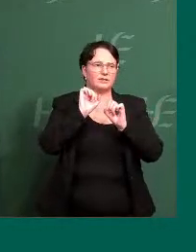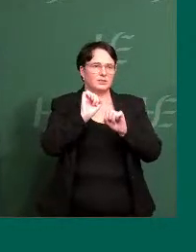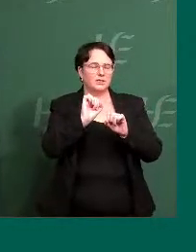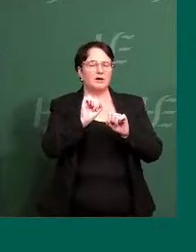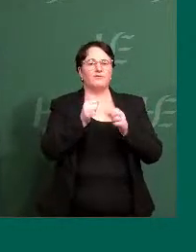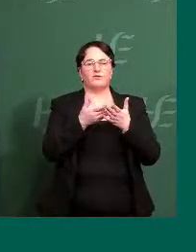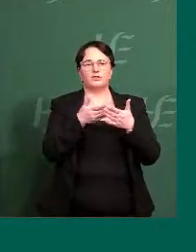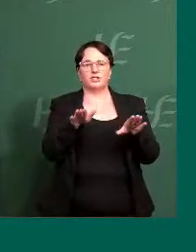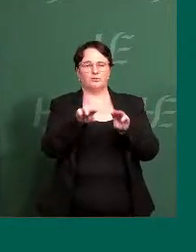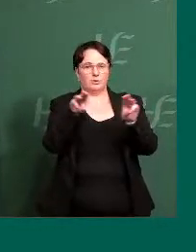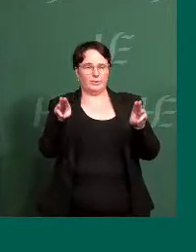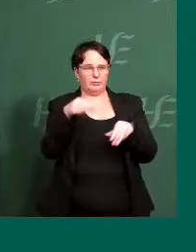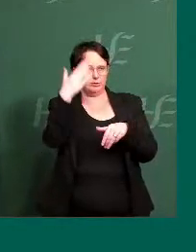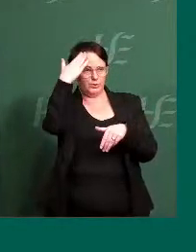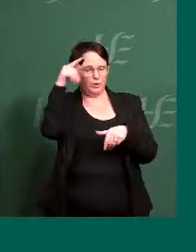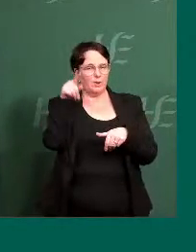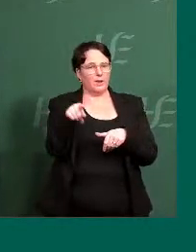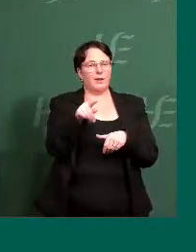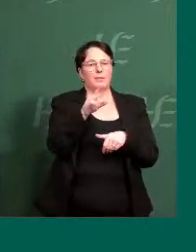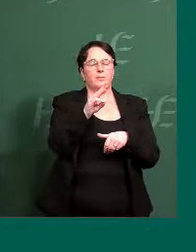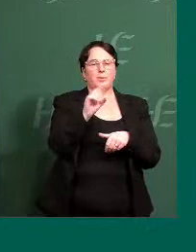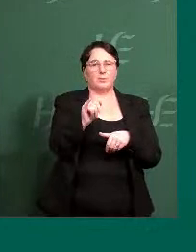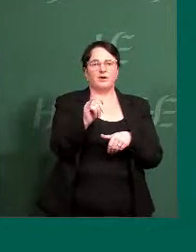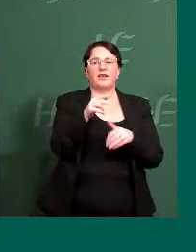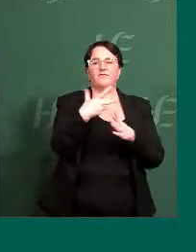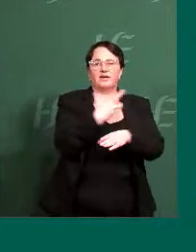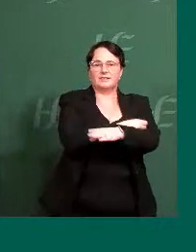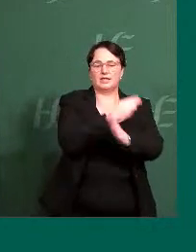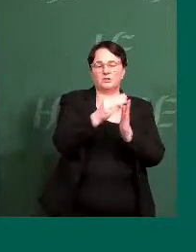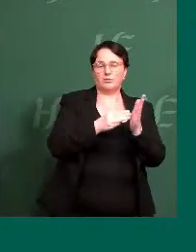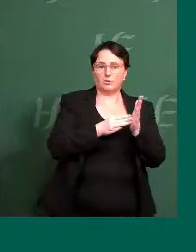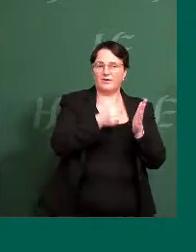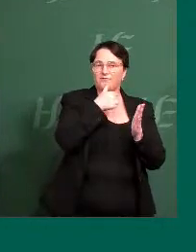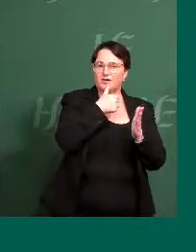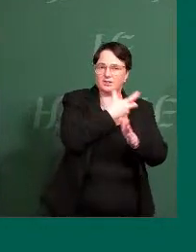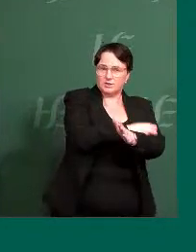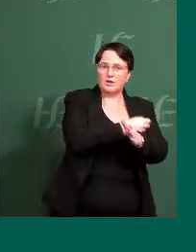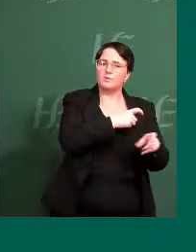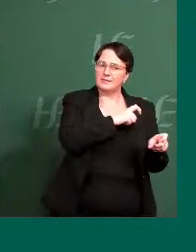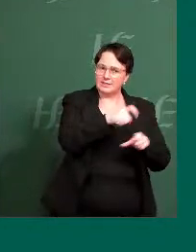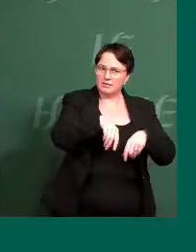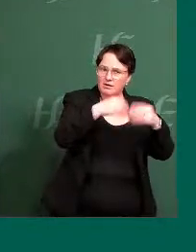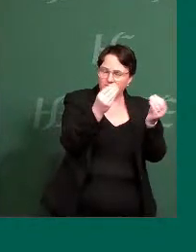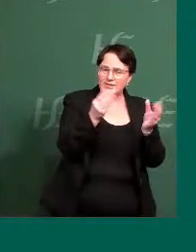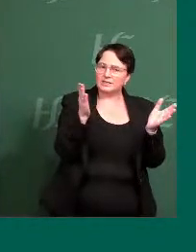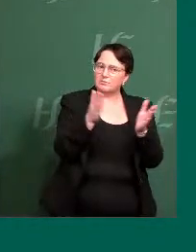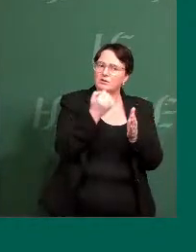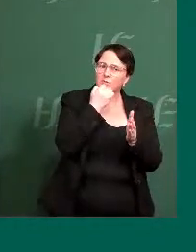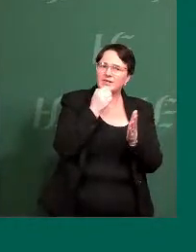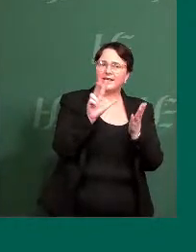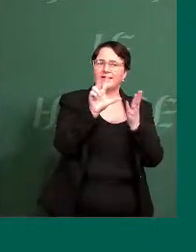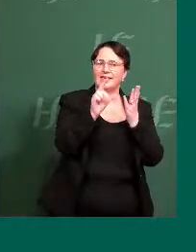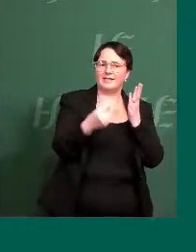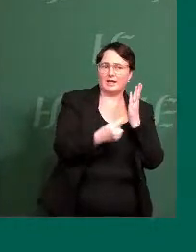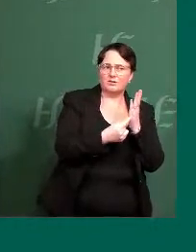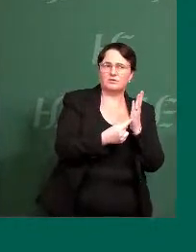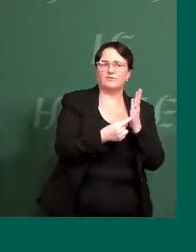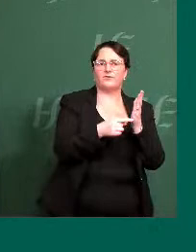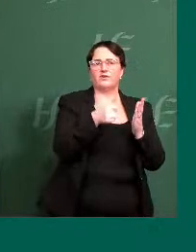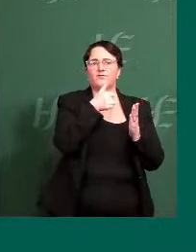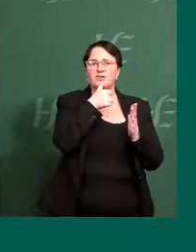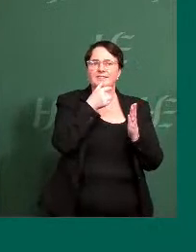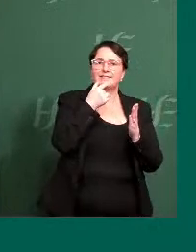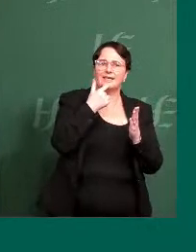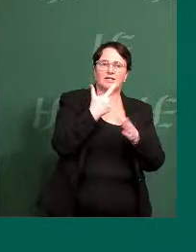general public is the primary vaccination process, we're still offering that, and we're still seeing small numbers, around 8,000 through for dose 1 and dose 2 in the